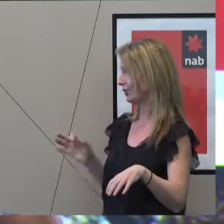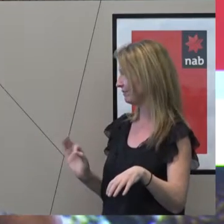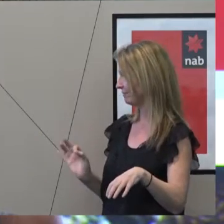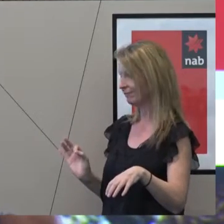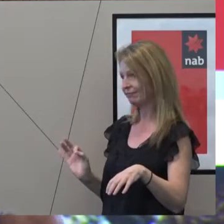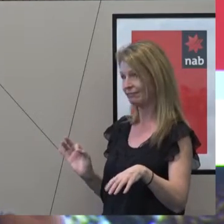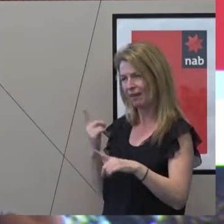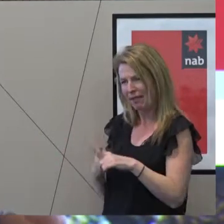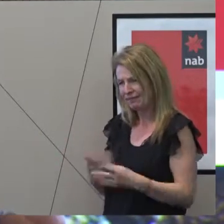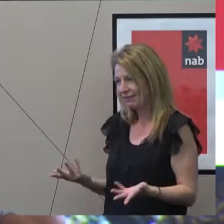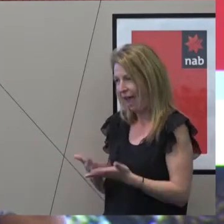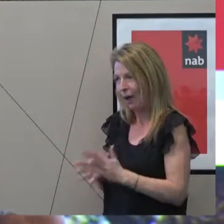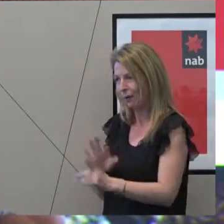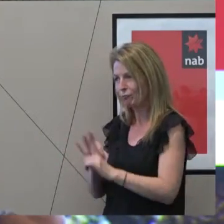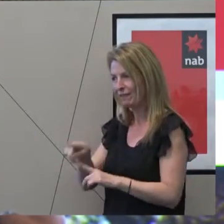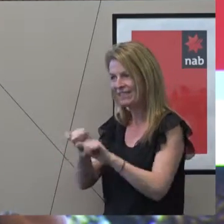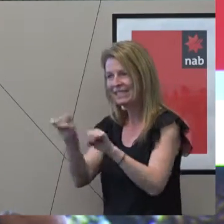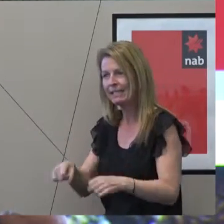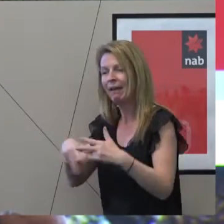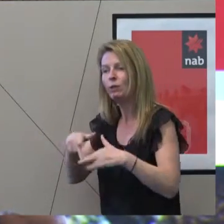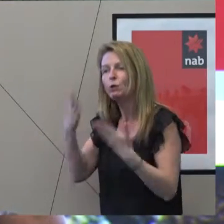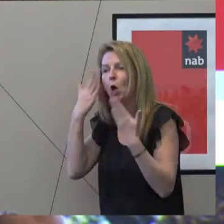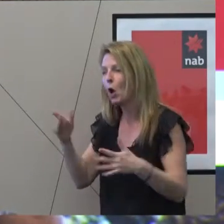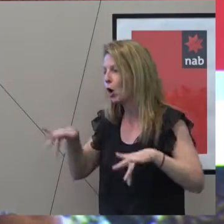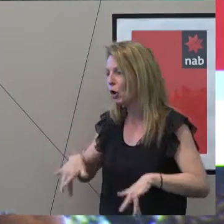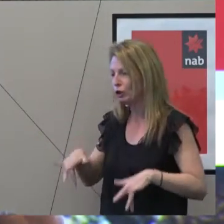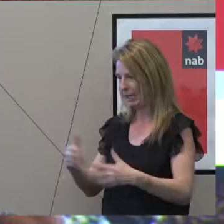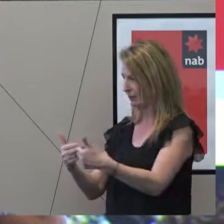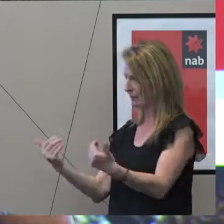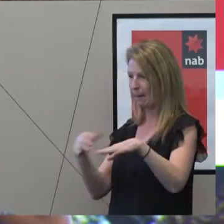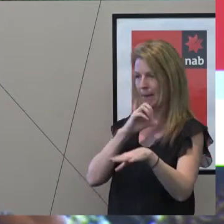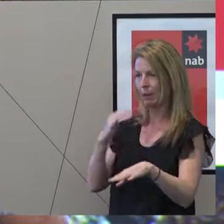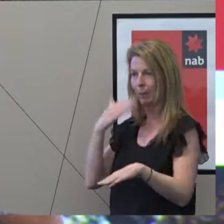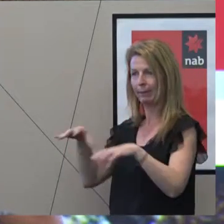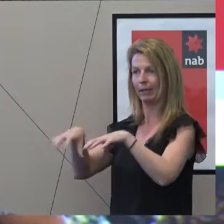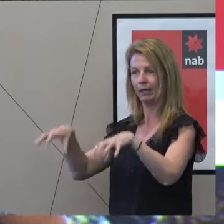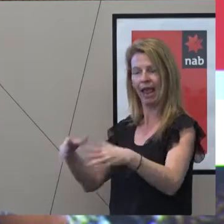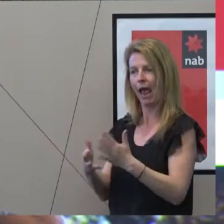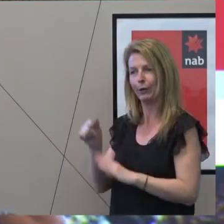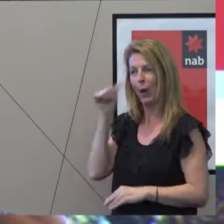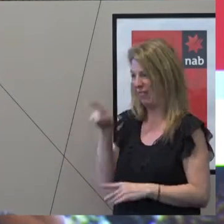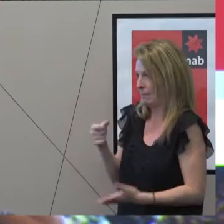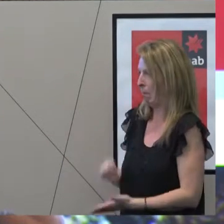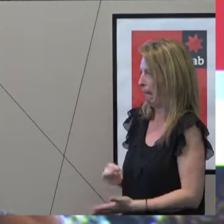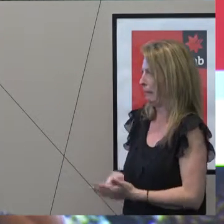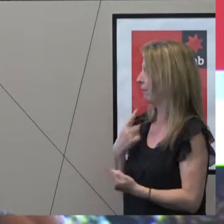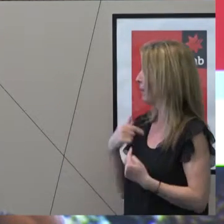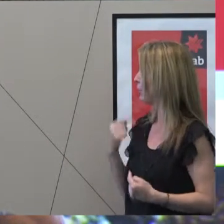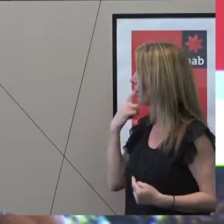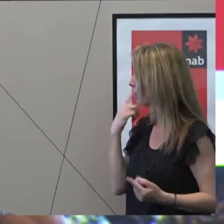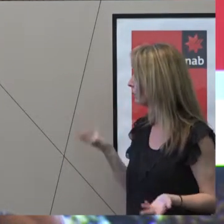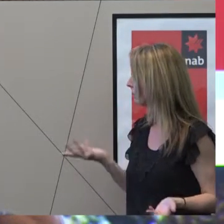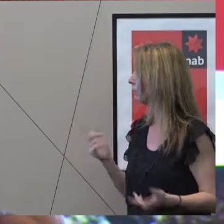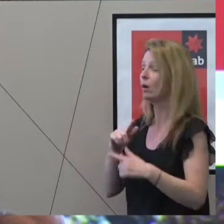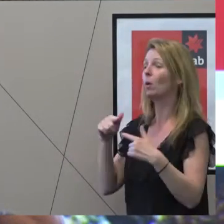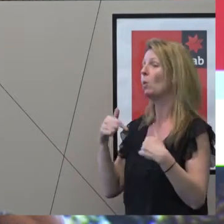And how do we know, how do we improve the system if we don't know if it's not gender disaggregated? And that's something quite basic, I think. We don't